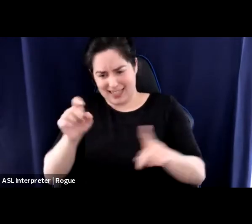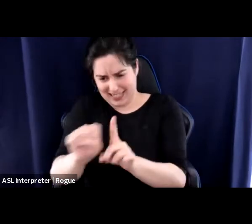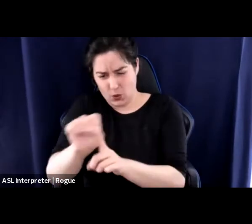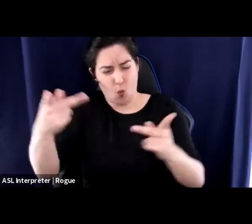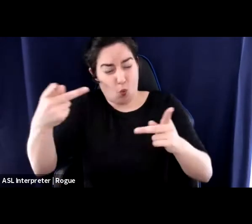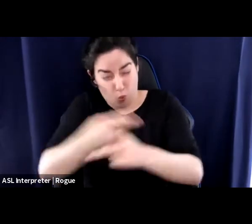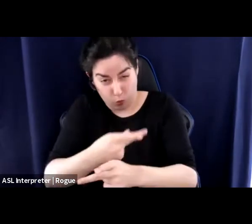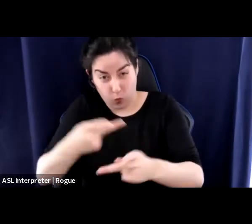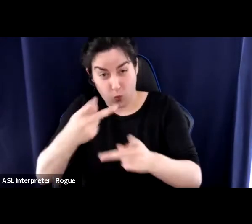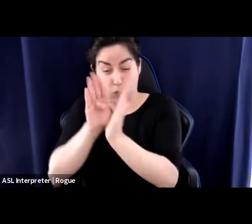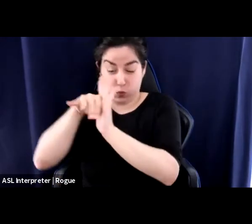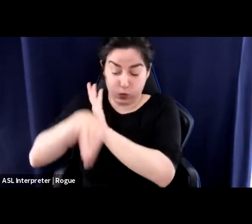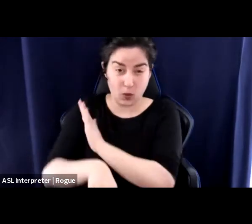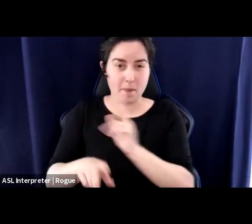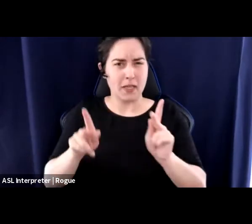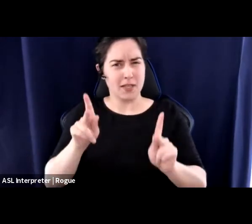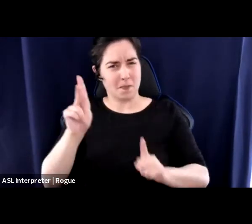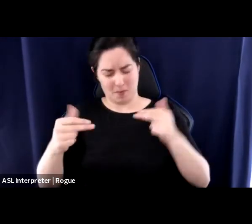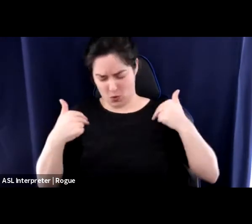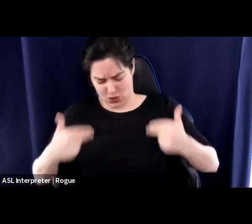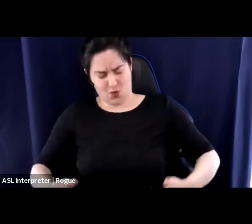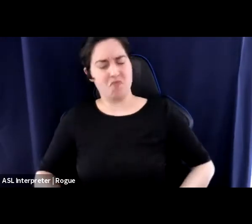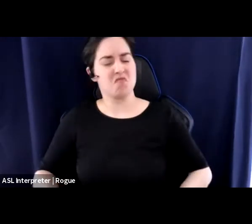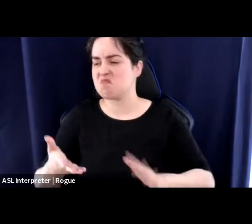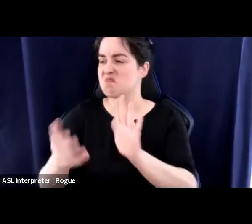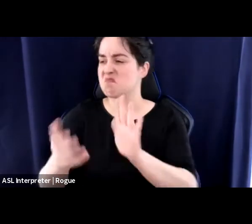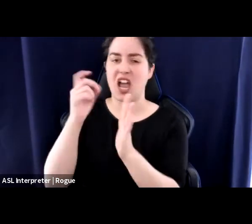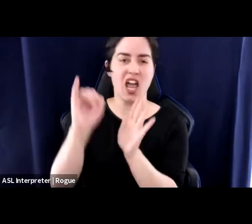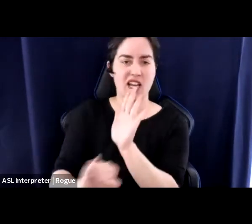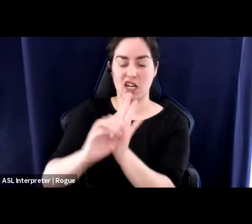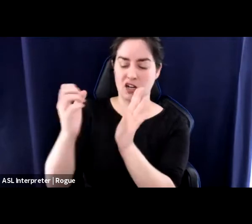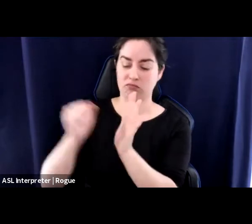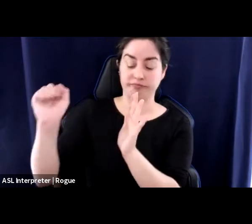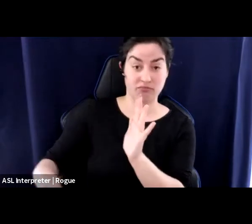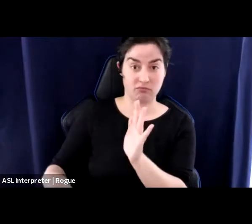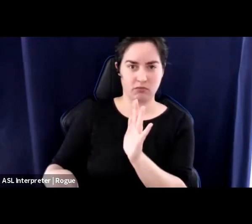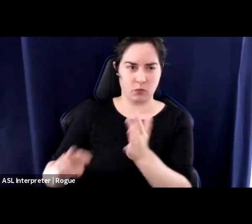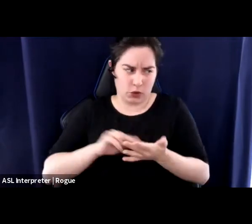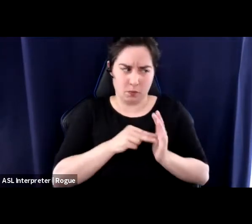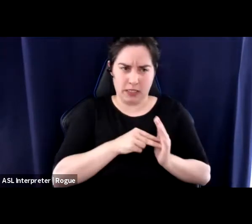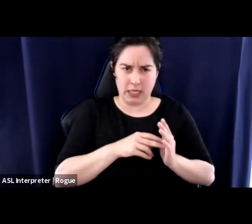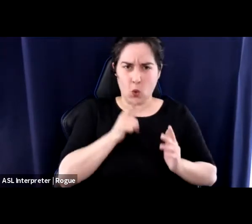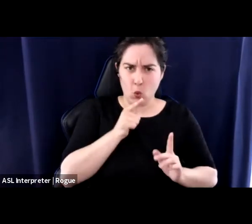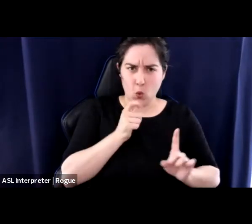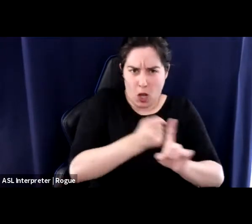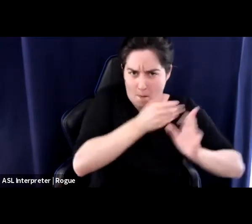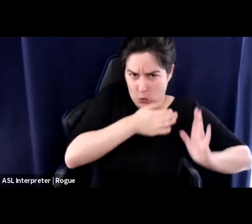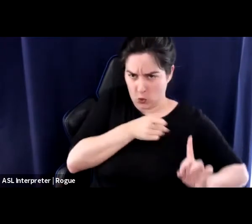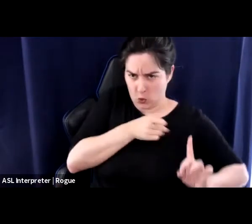victimization, devalue them as human beings, and allow their abusers to continue the abuse.